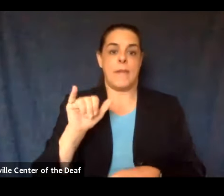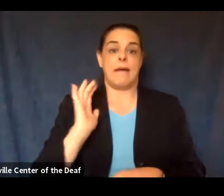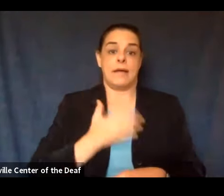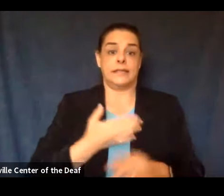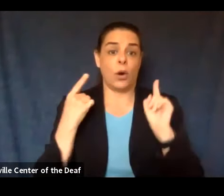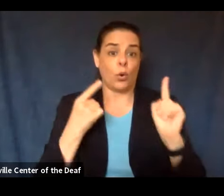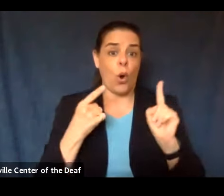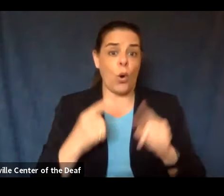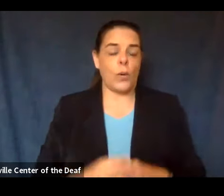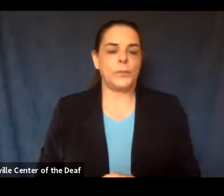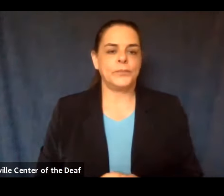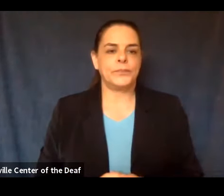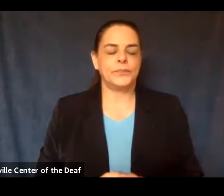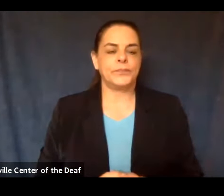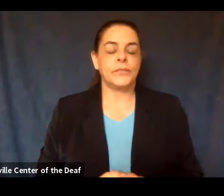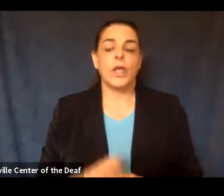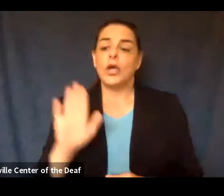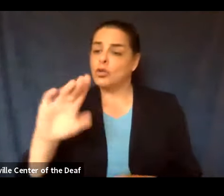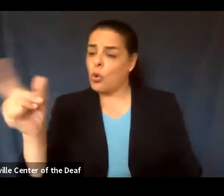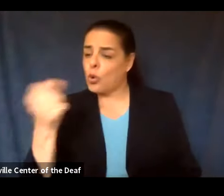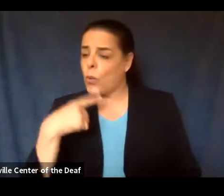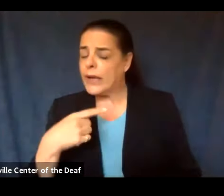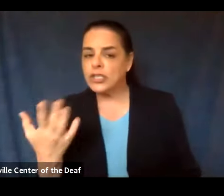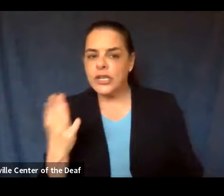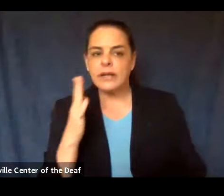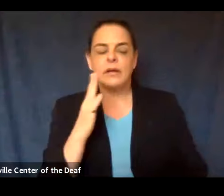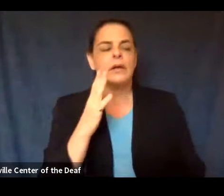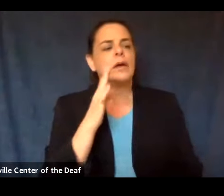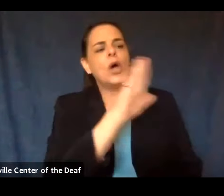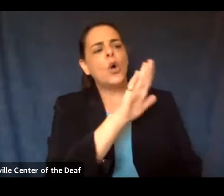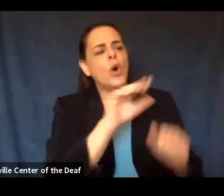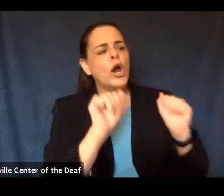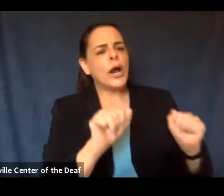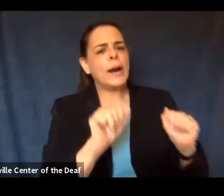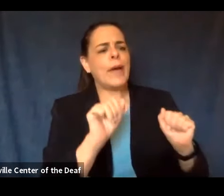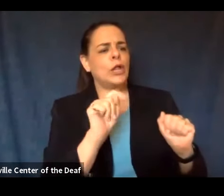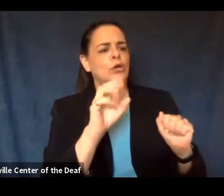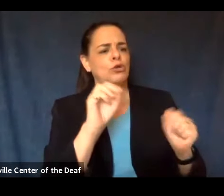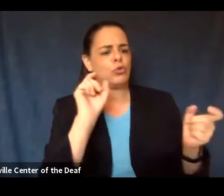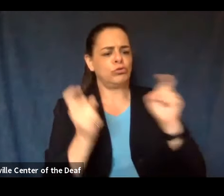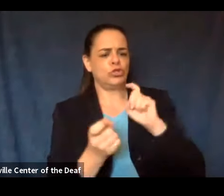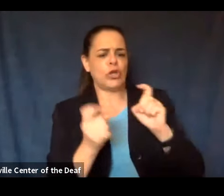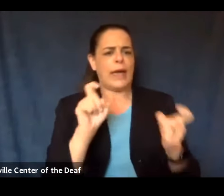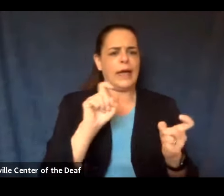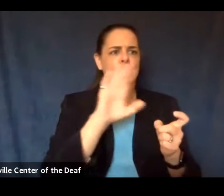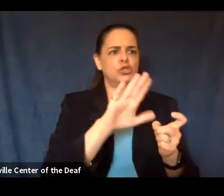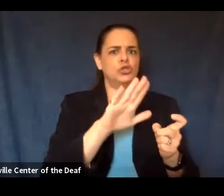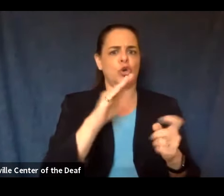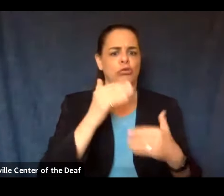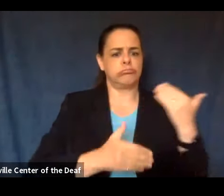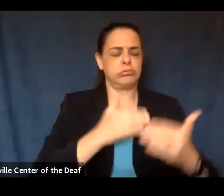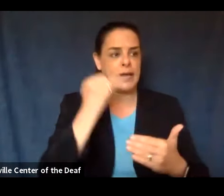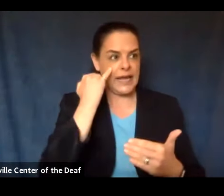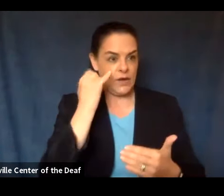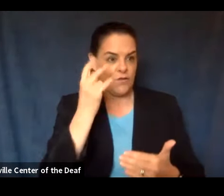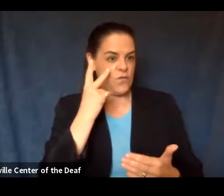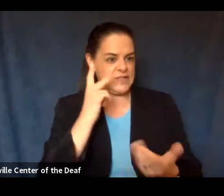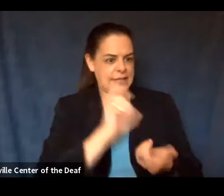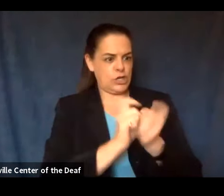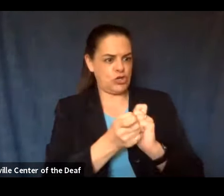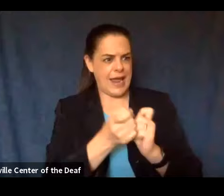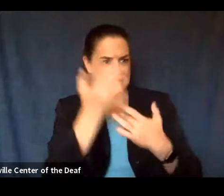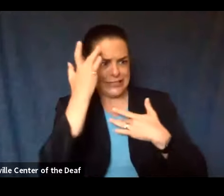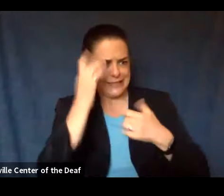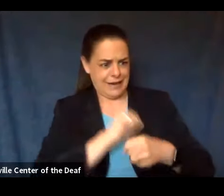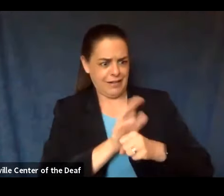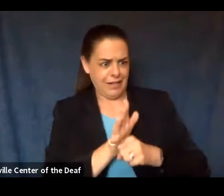So your question you would have is, what is your ability to downregulate or to adjust your tempo should we see a change in disease in our